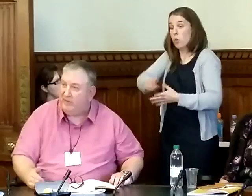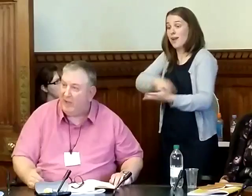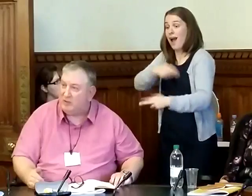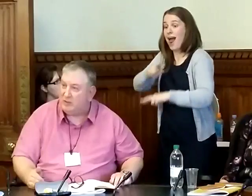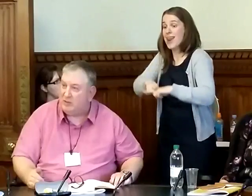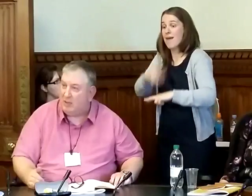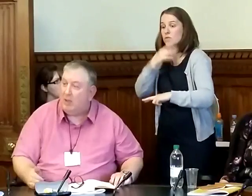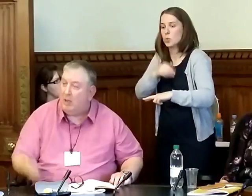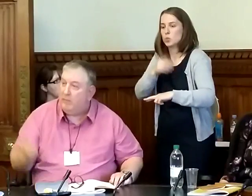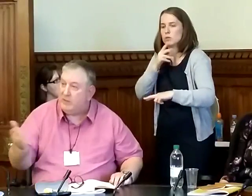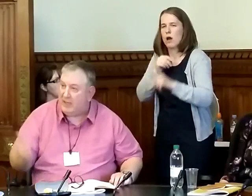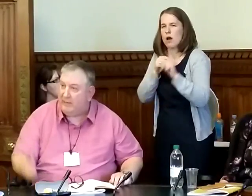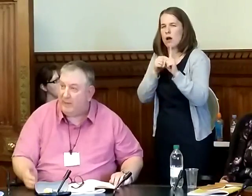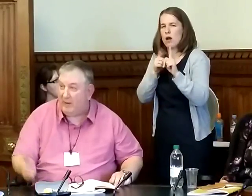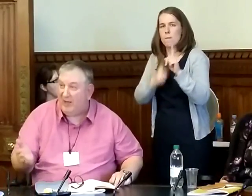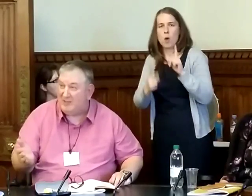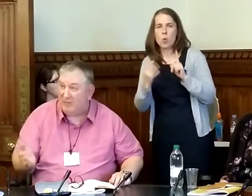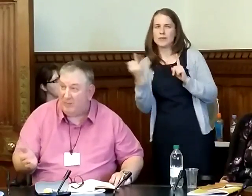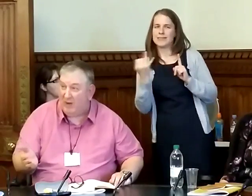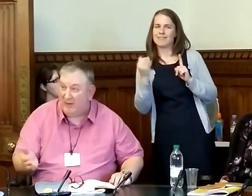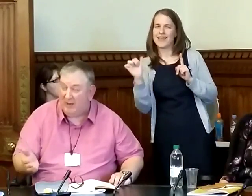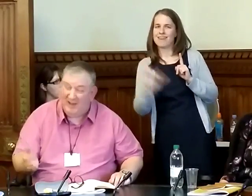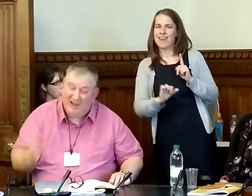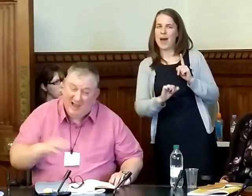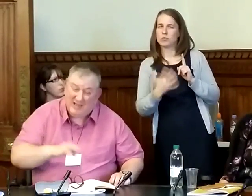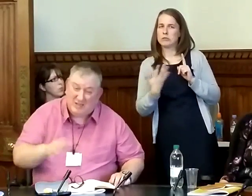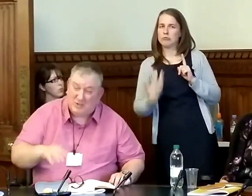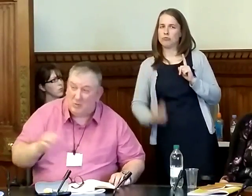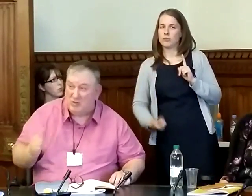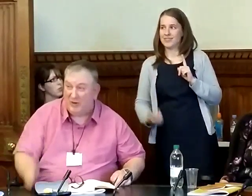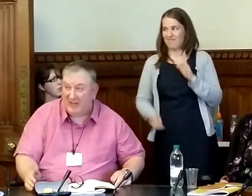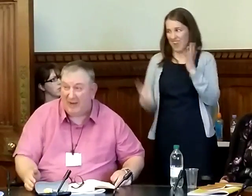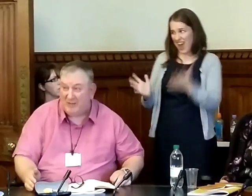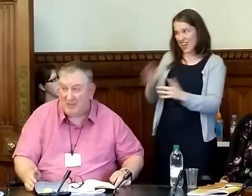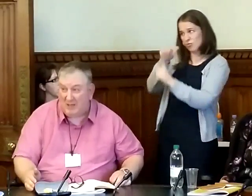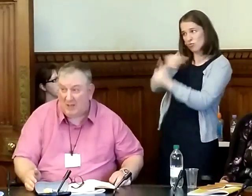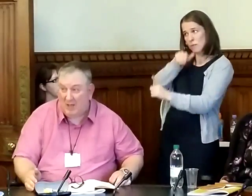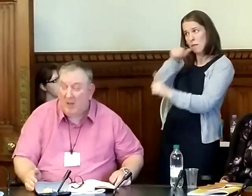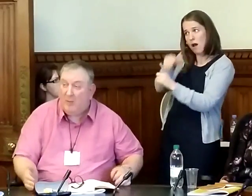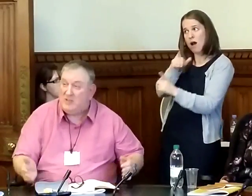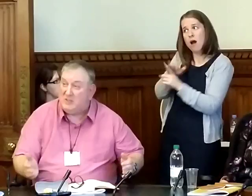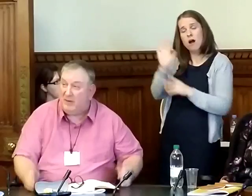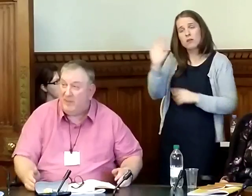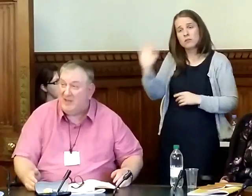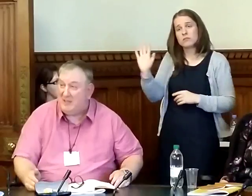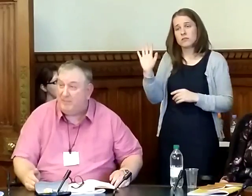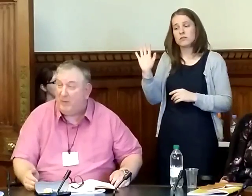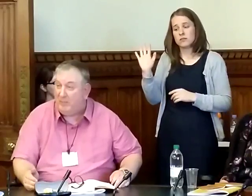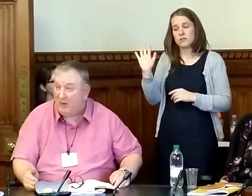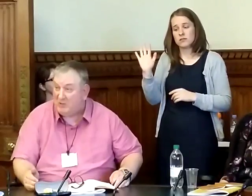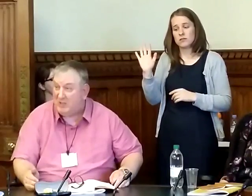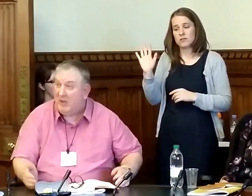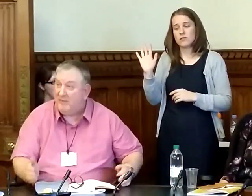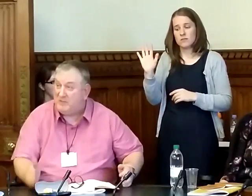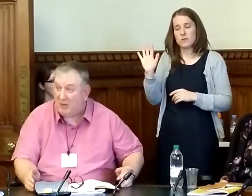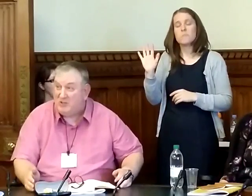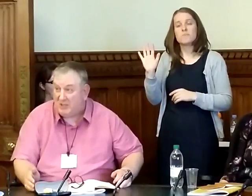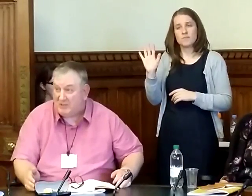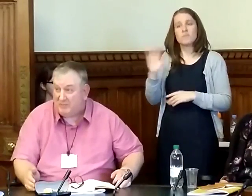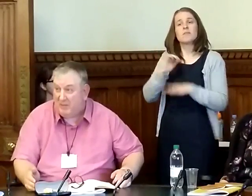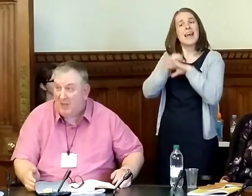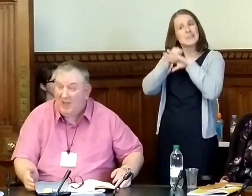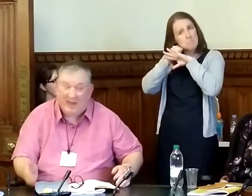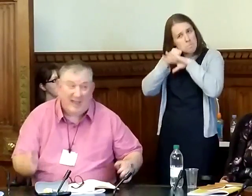only 17,000 received it. And I had to remind them, actually it's called solidarity, which is one of the basic building blocks